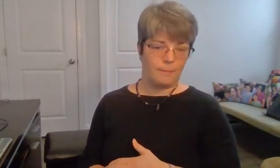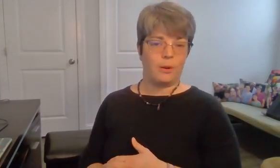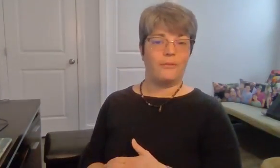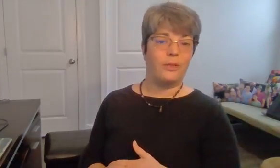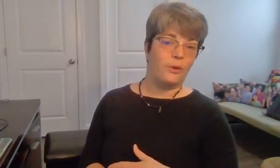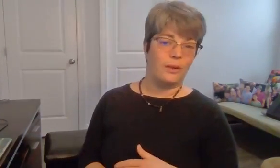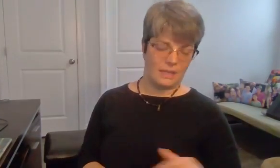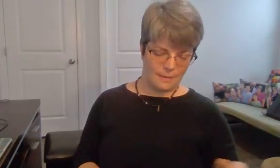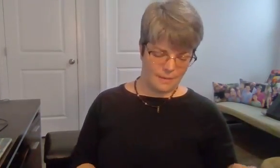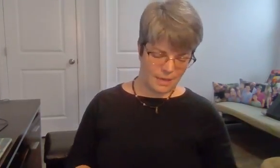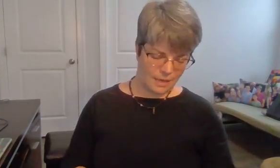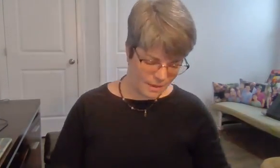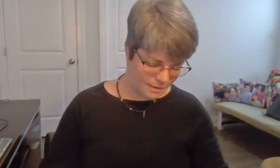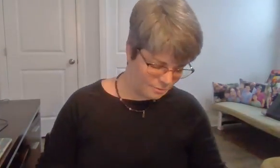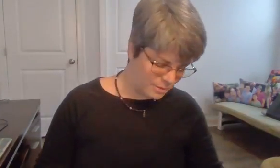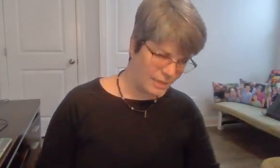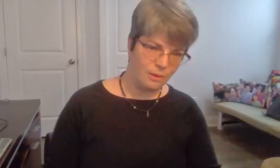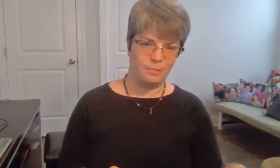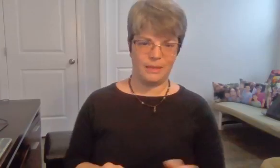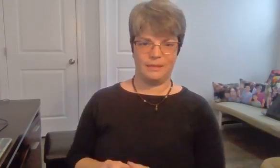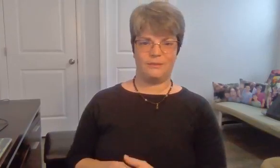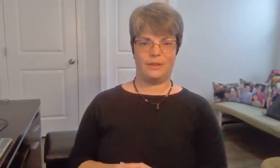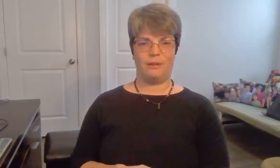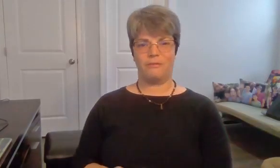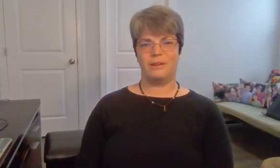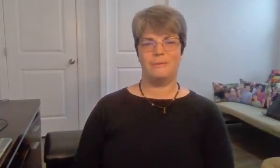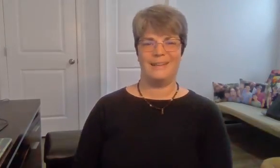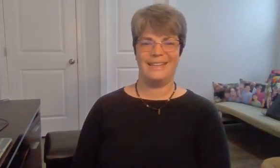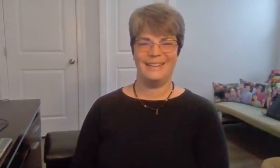Pardon for the noise. I keep kicking my recycle bin that fell over under my table.